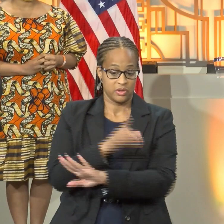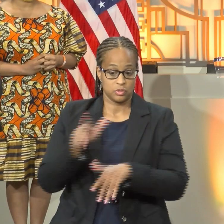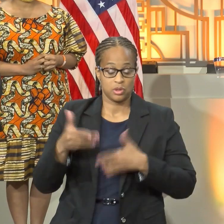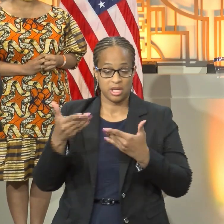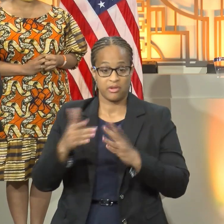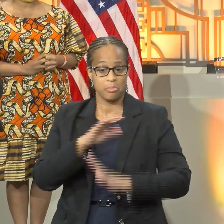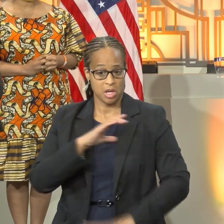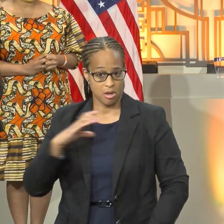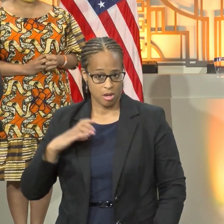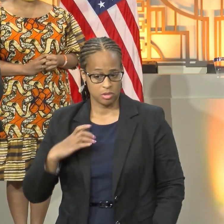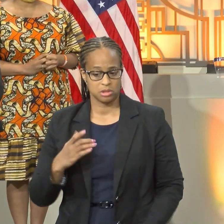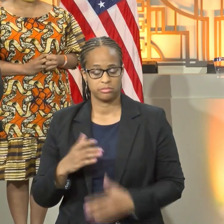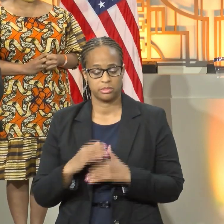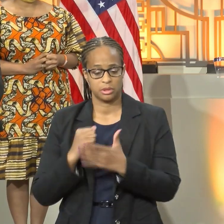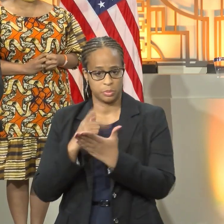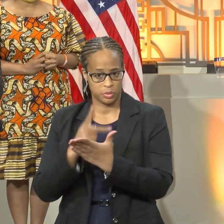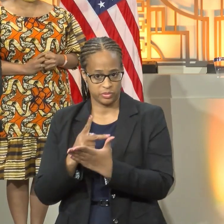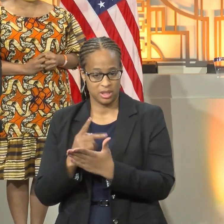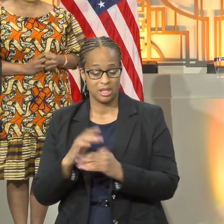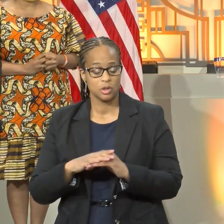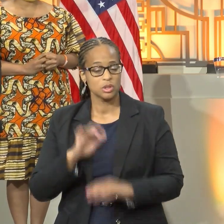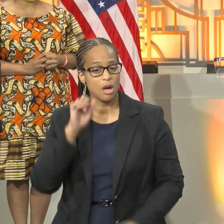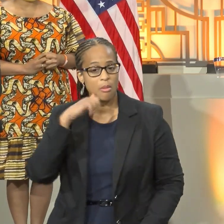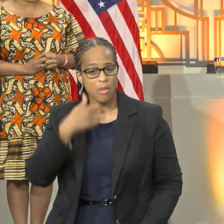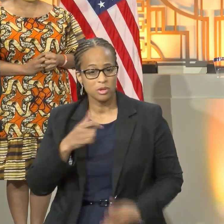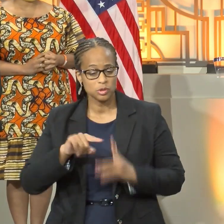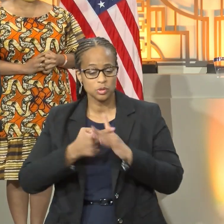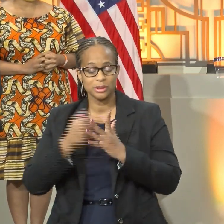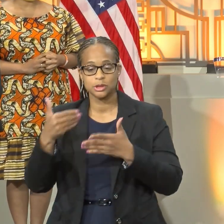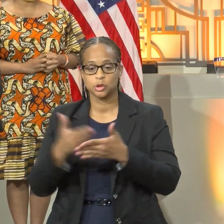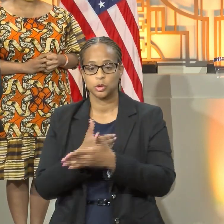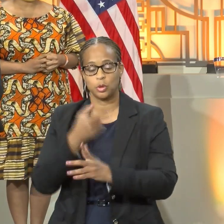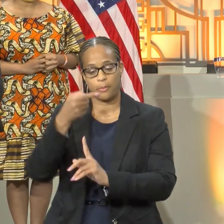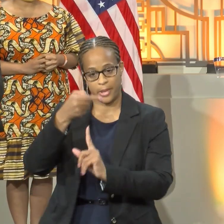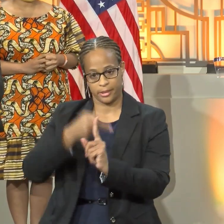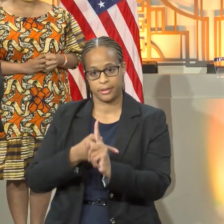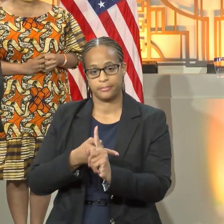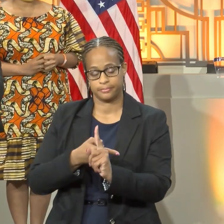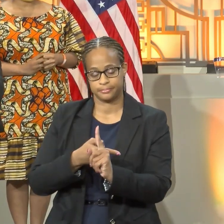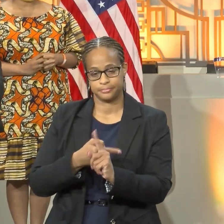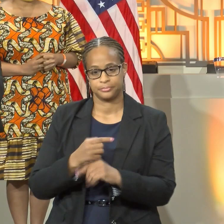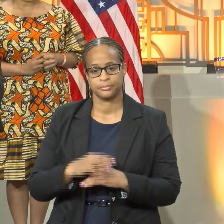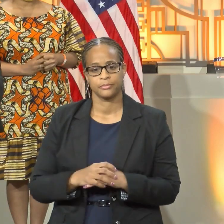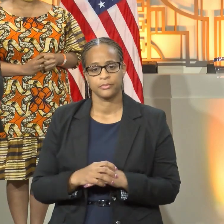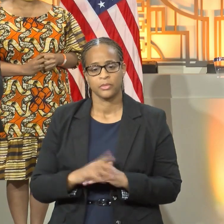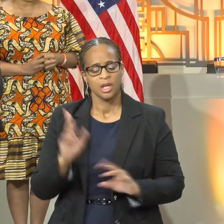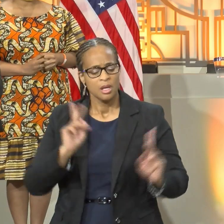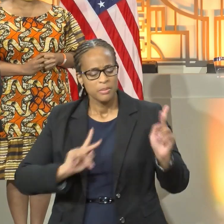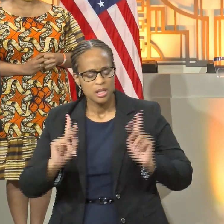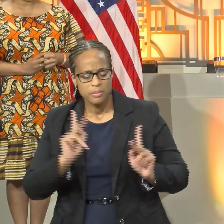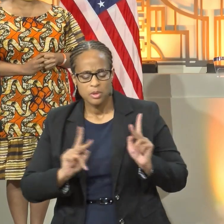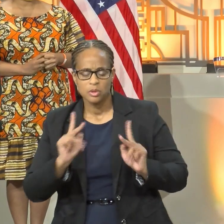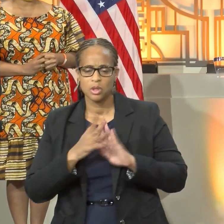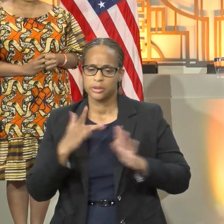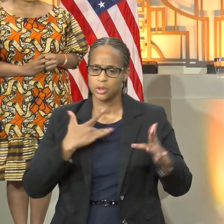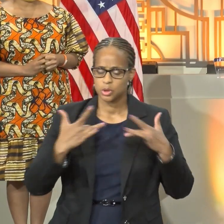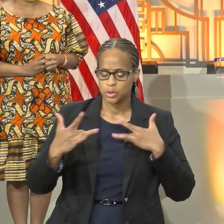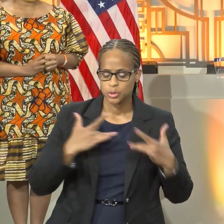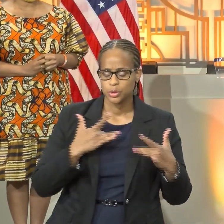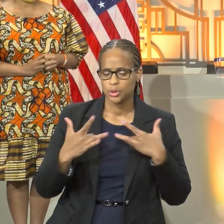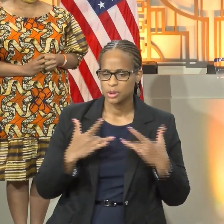by Congress. And tomorrow starts a new month. And people are